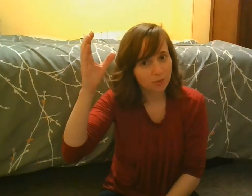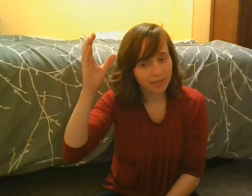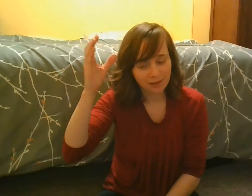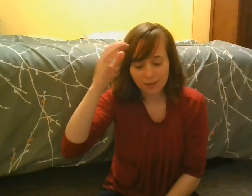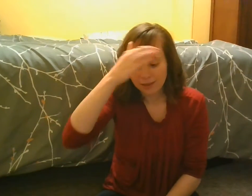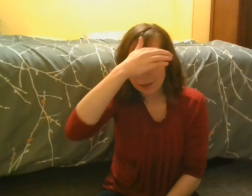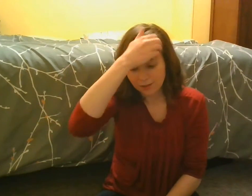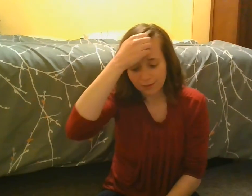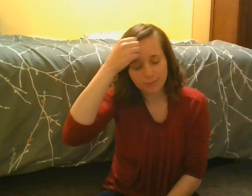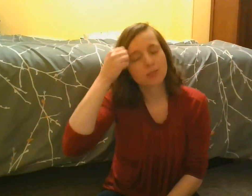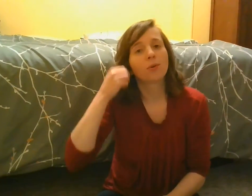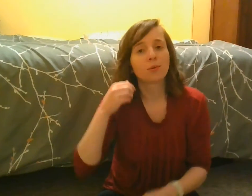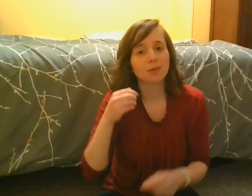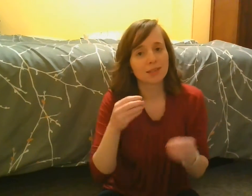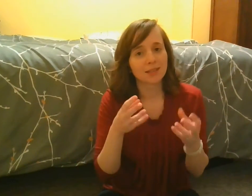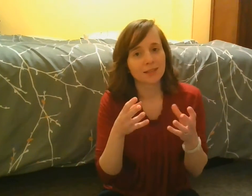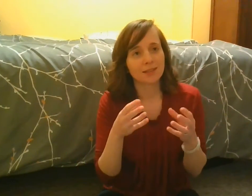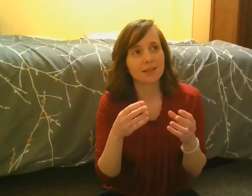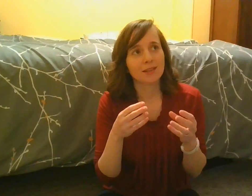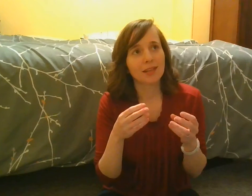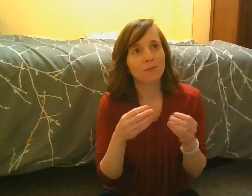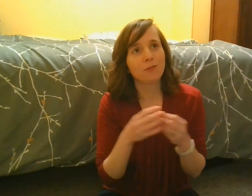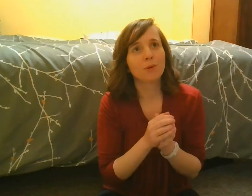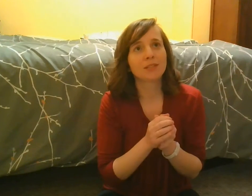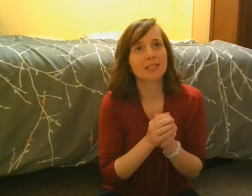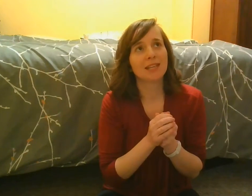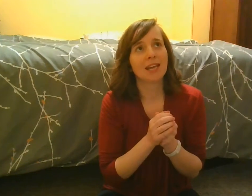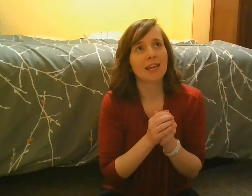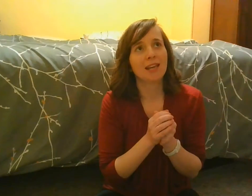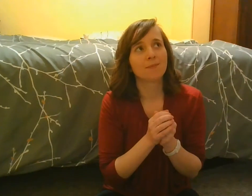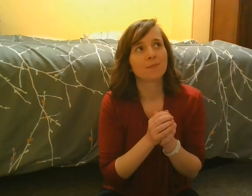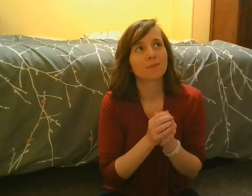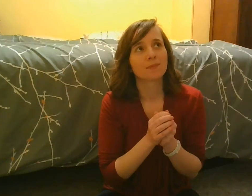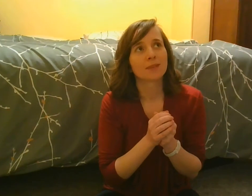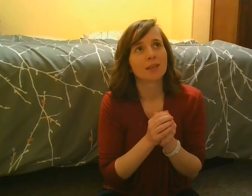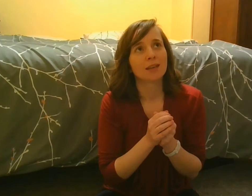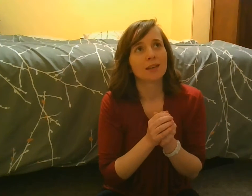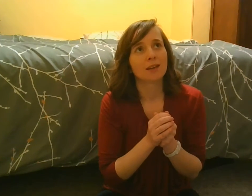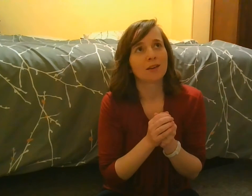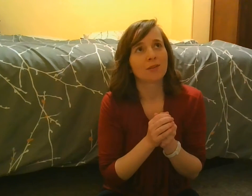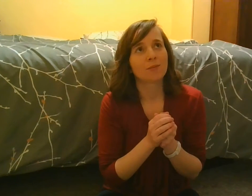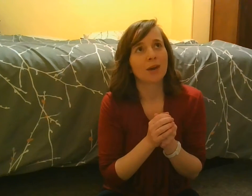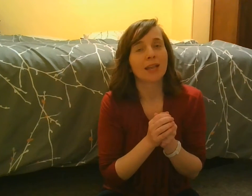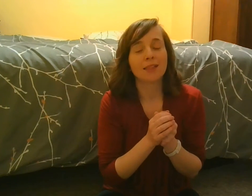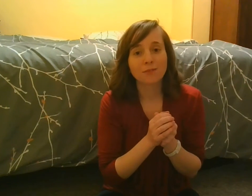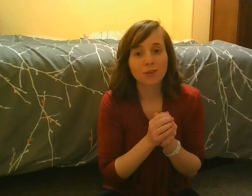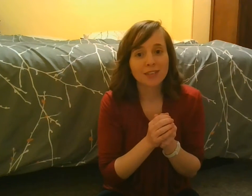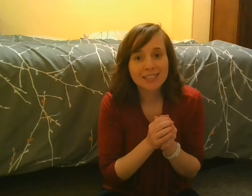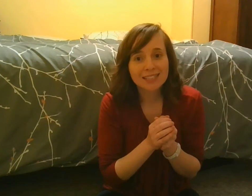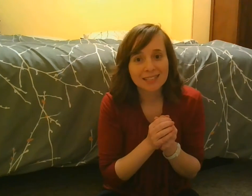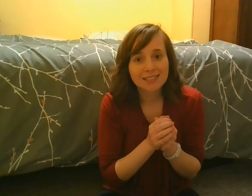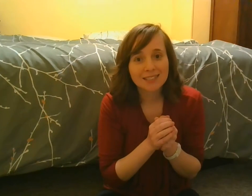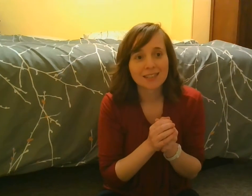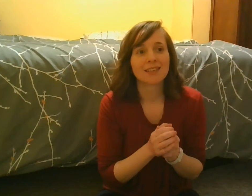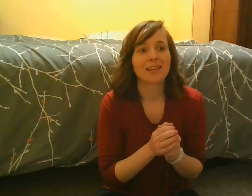conceptually. So if you were to say, I love your kisses, it